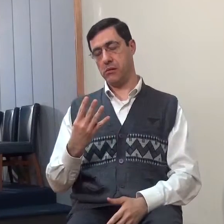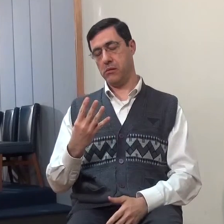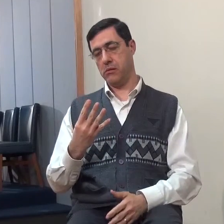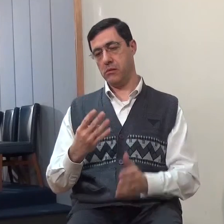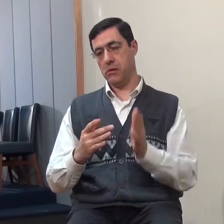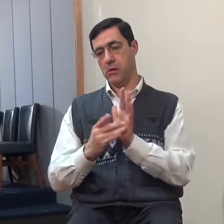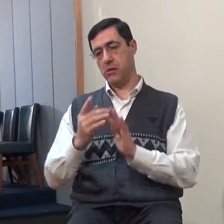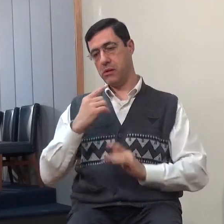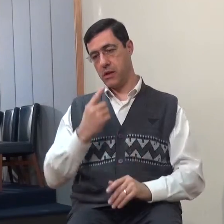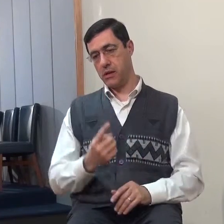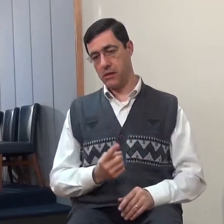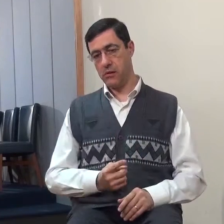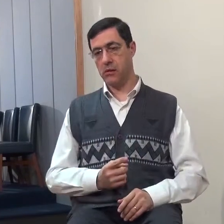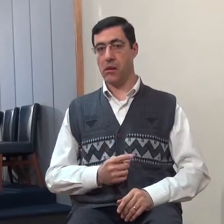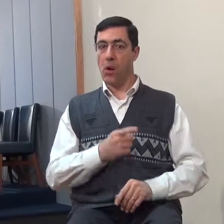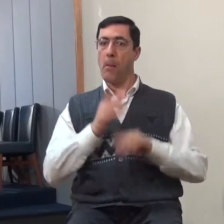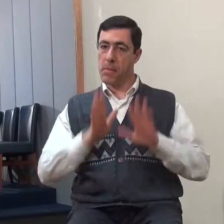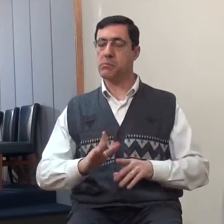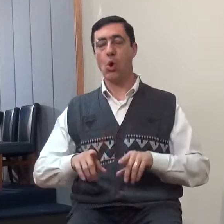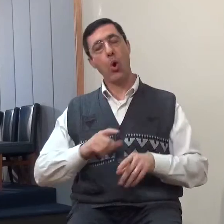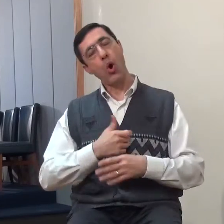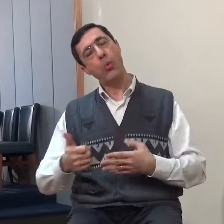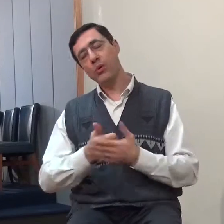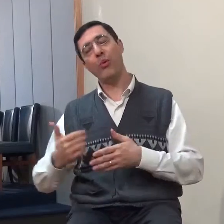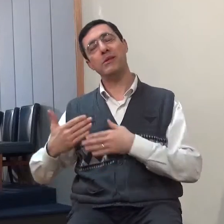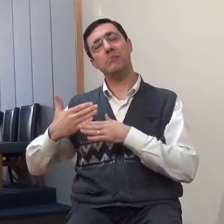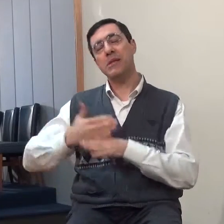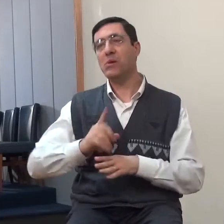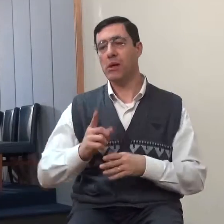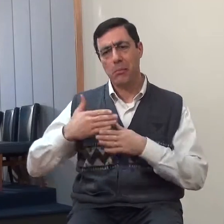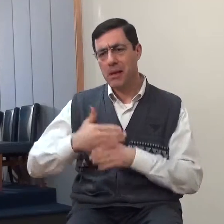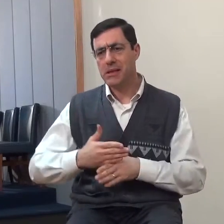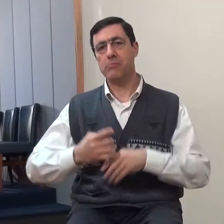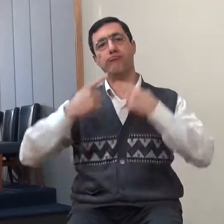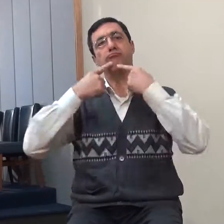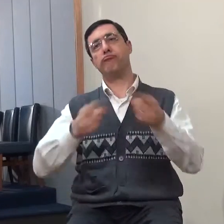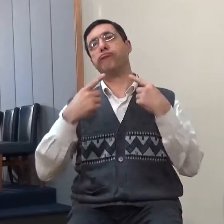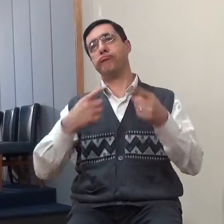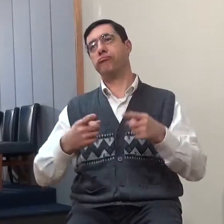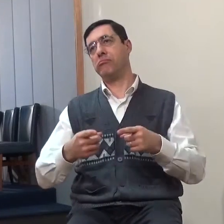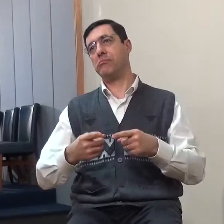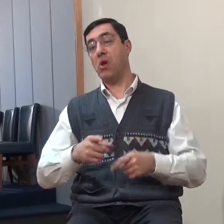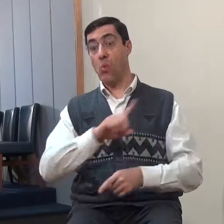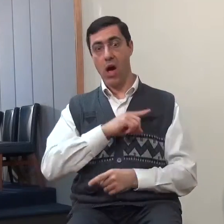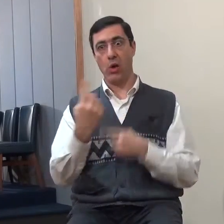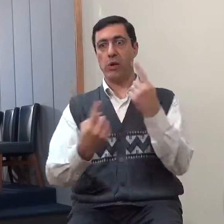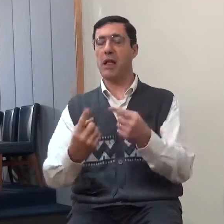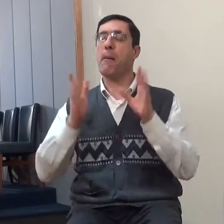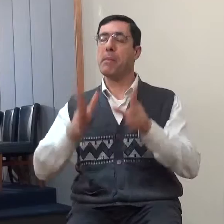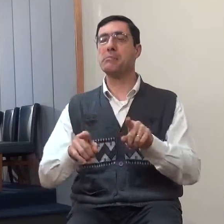proclaiming. At home, in public, ye are the light of the world. A city that is set on a